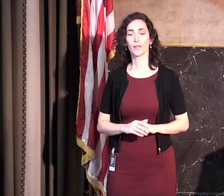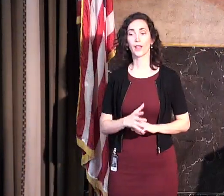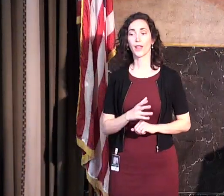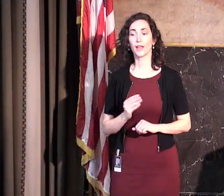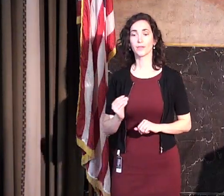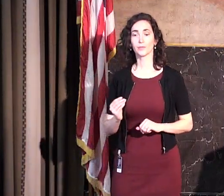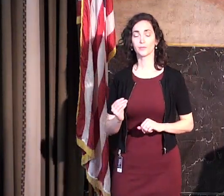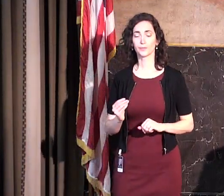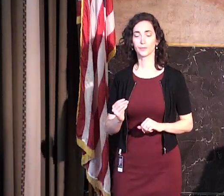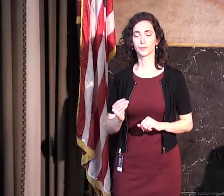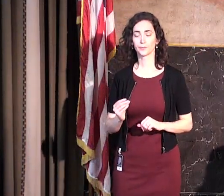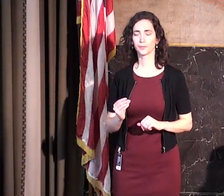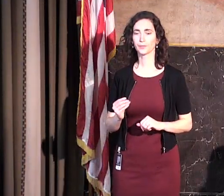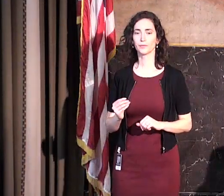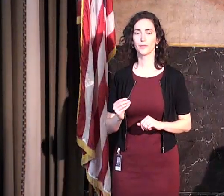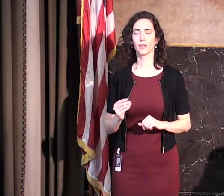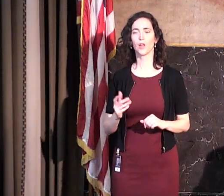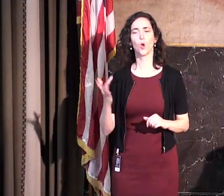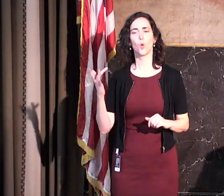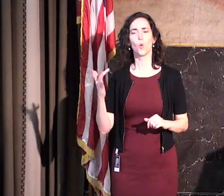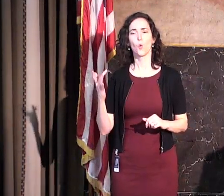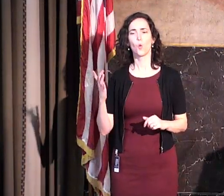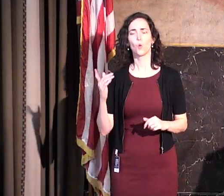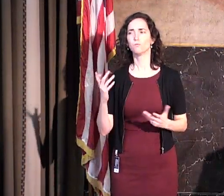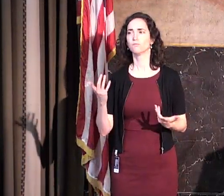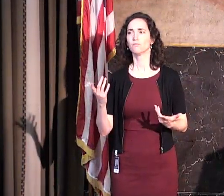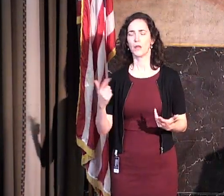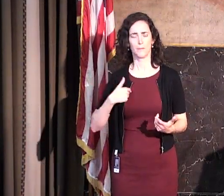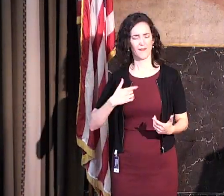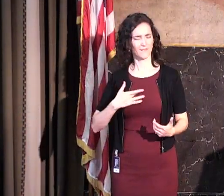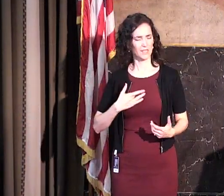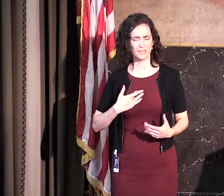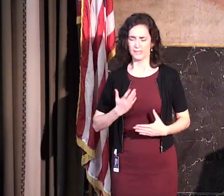is the biggest punch in the gut to me,